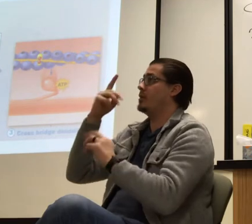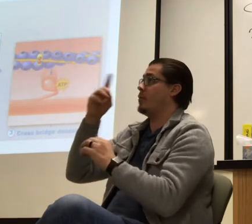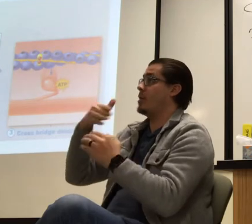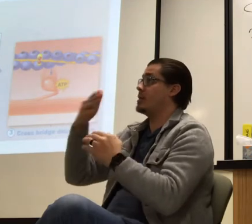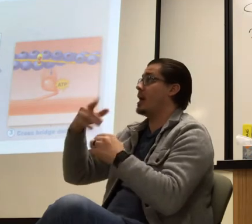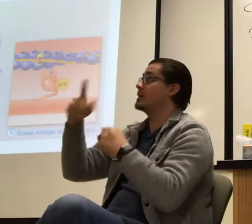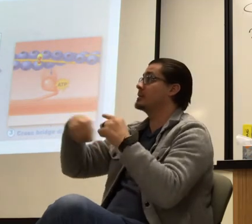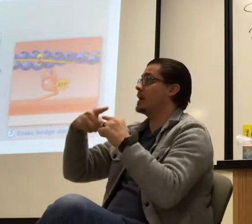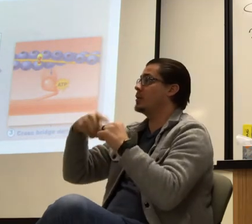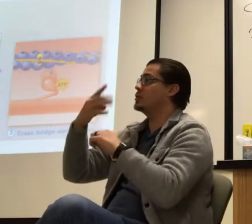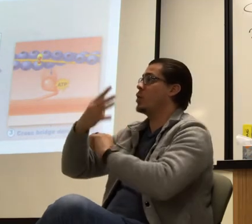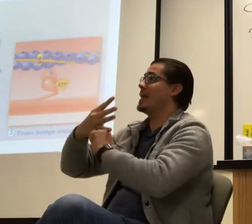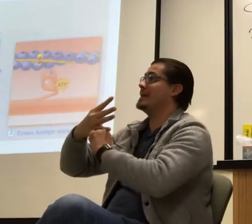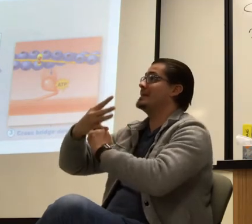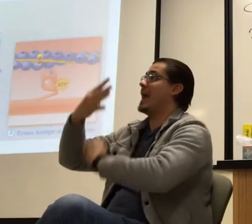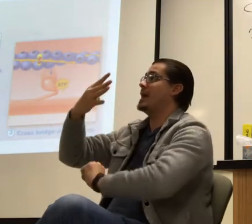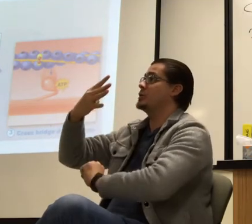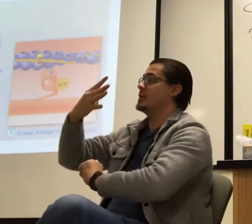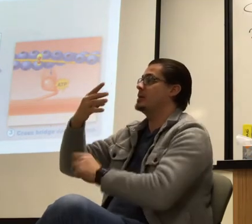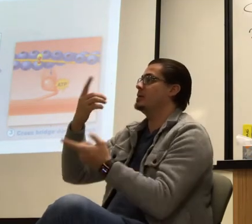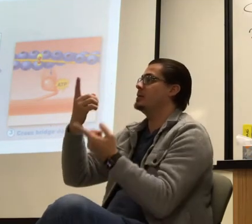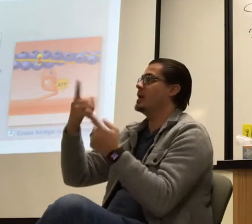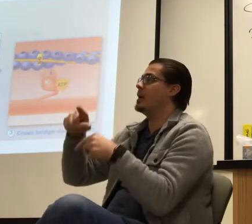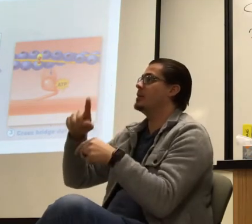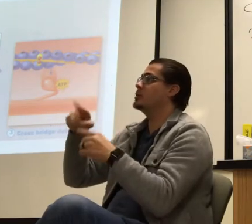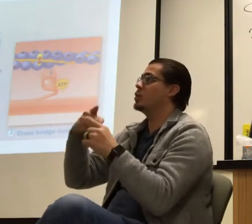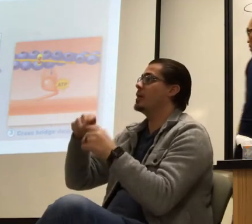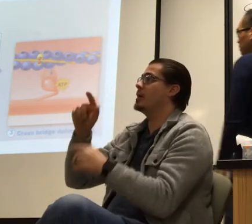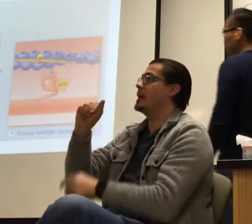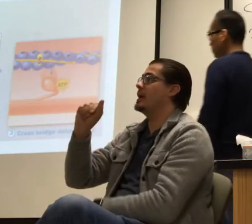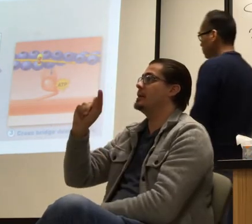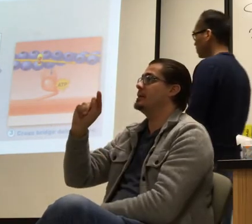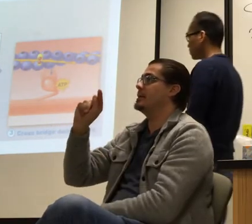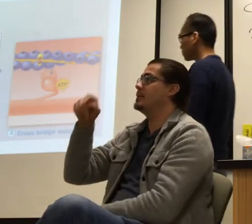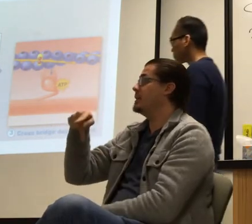the detachment happens when ATP